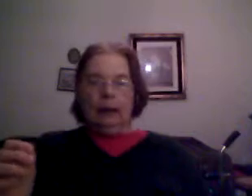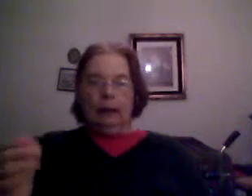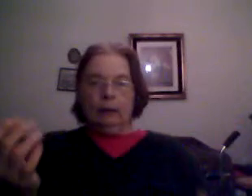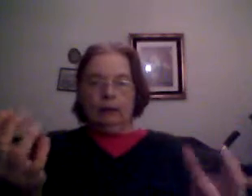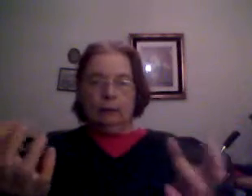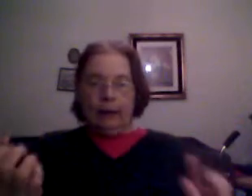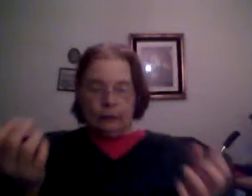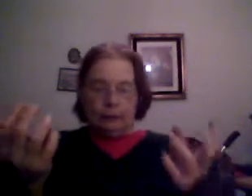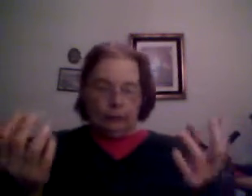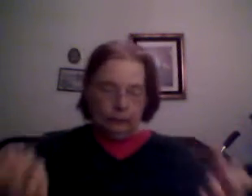a dresser,